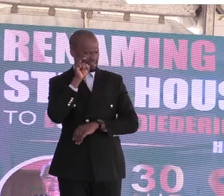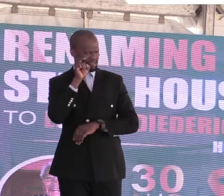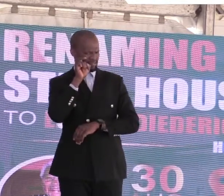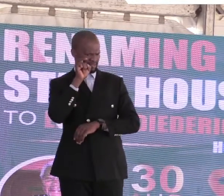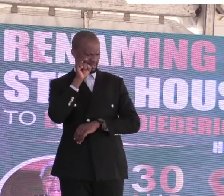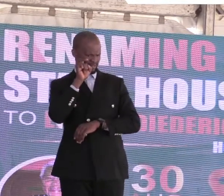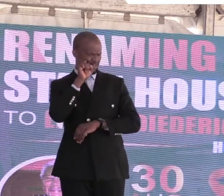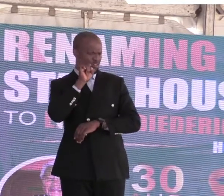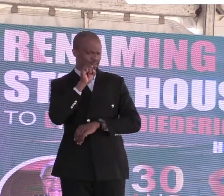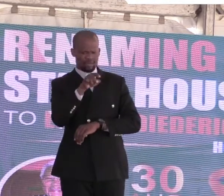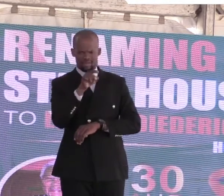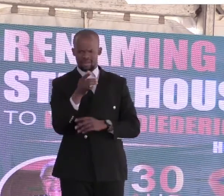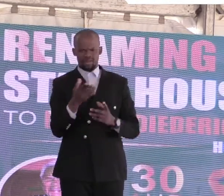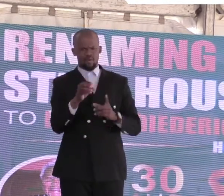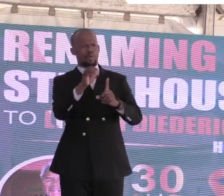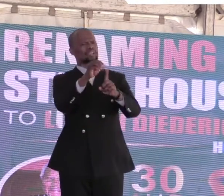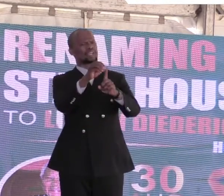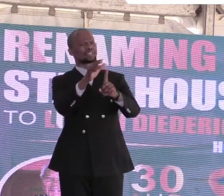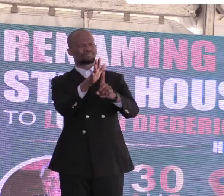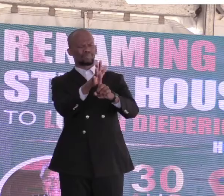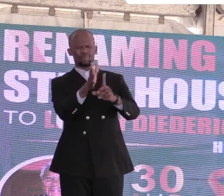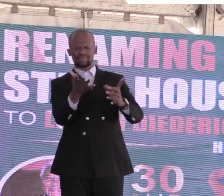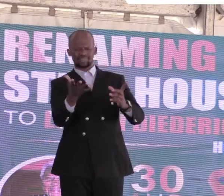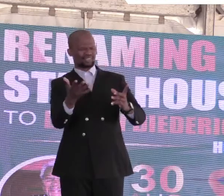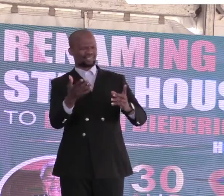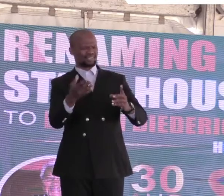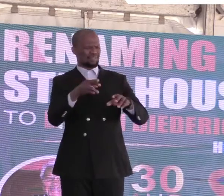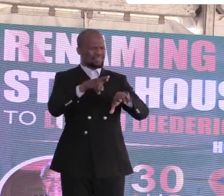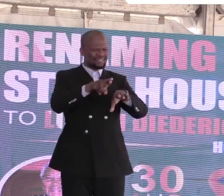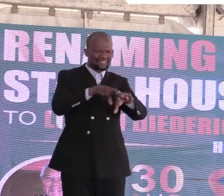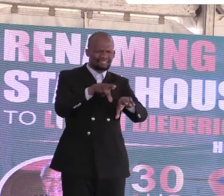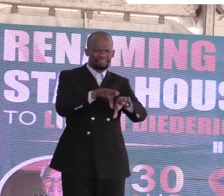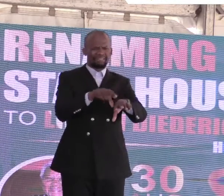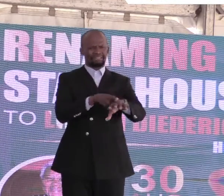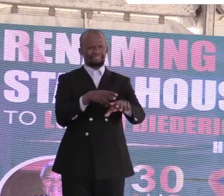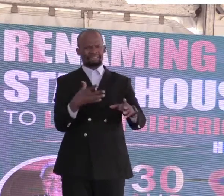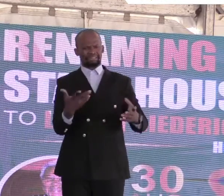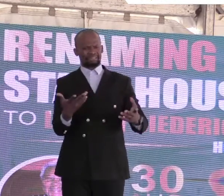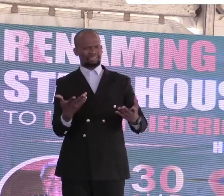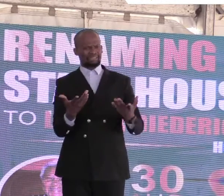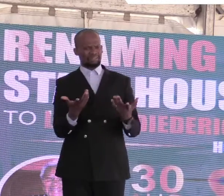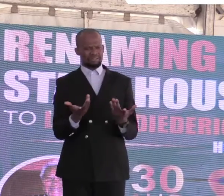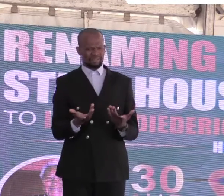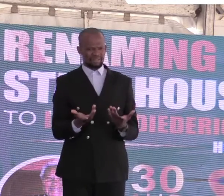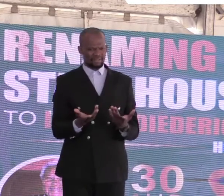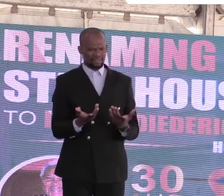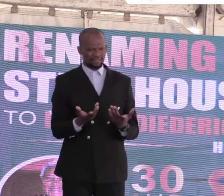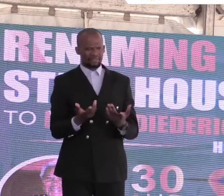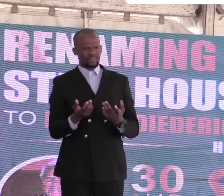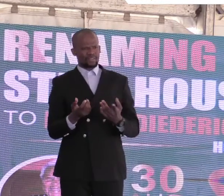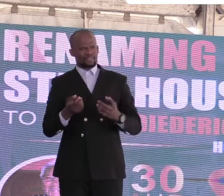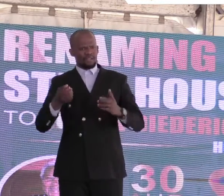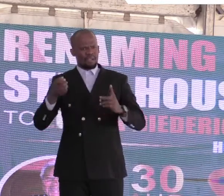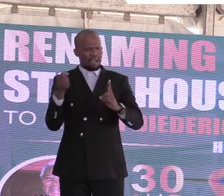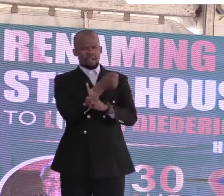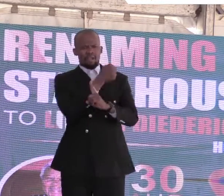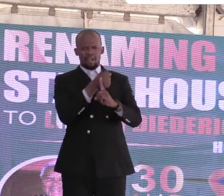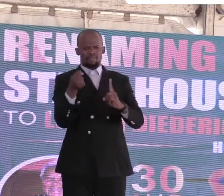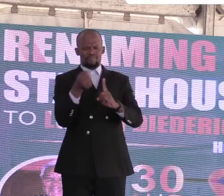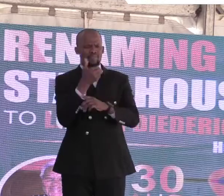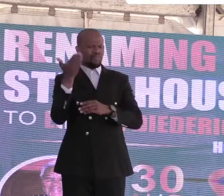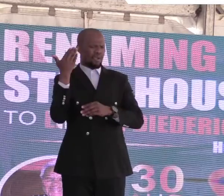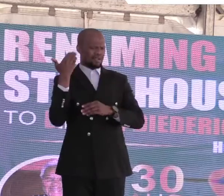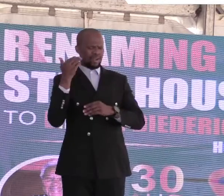Umama Diedericks was exposed to brutal, racist, and repugnant regimes of past years when